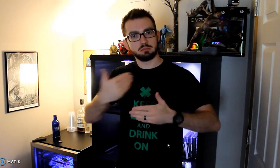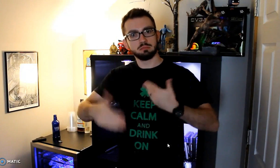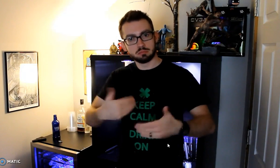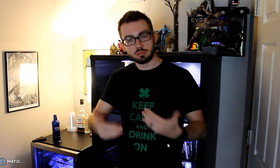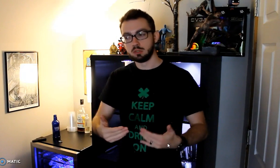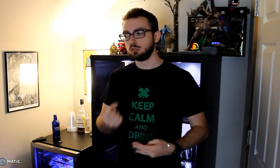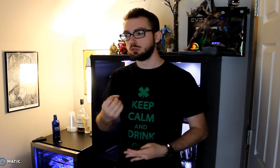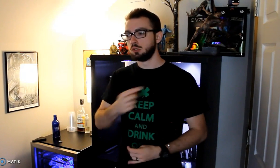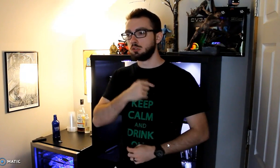see maybe what would happen.